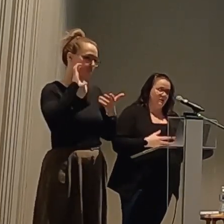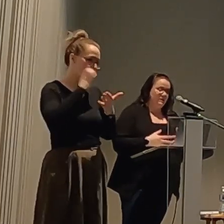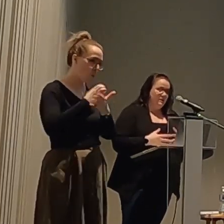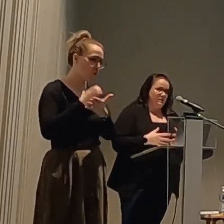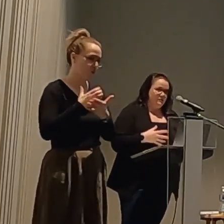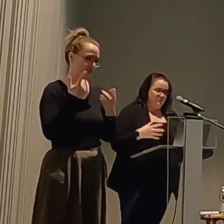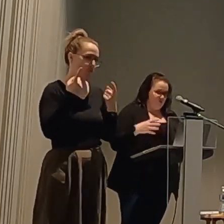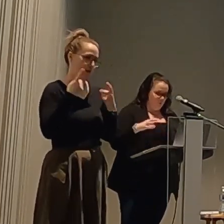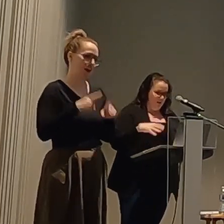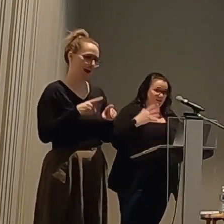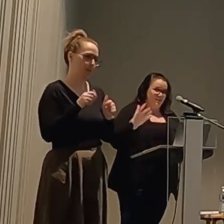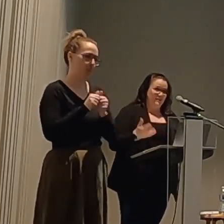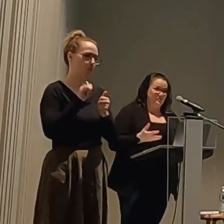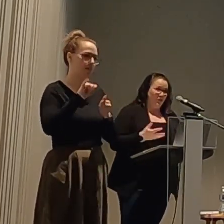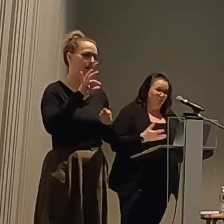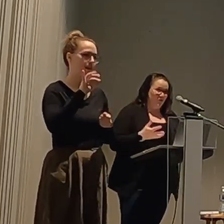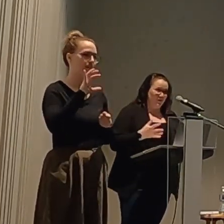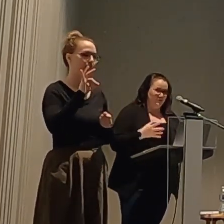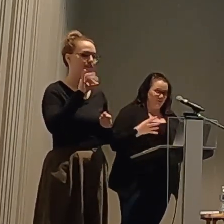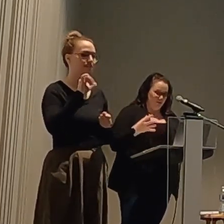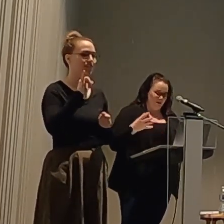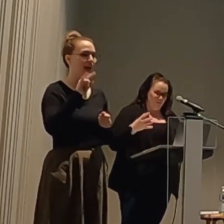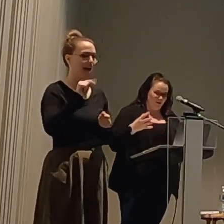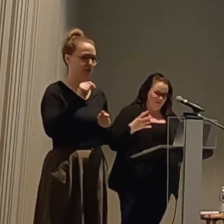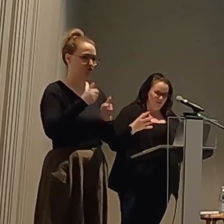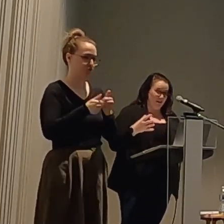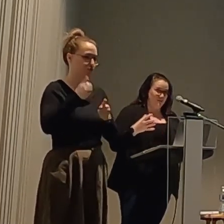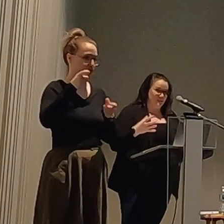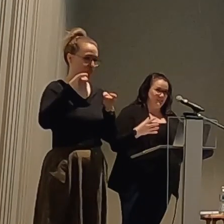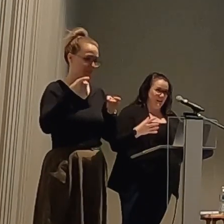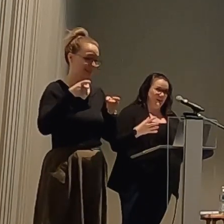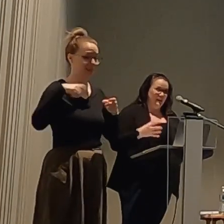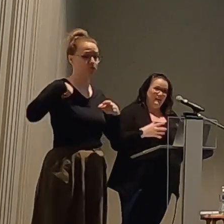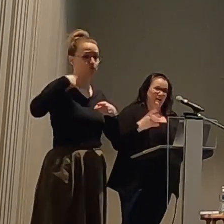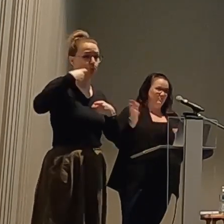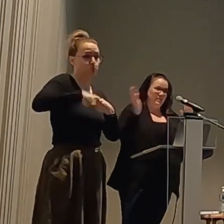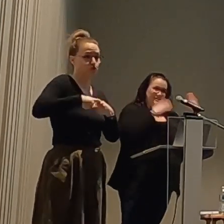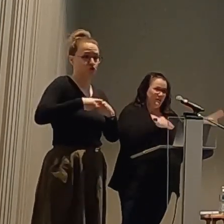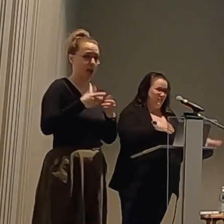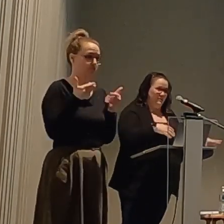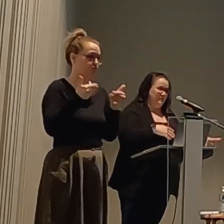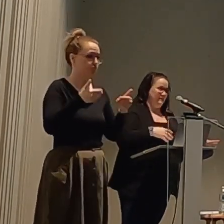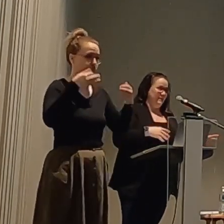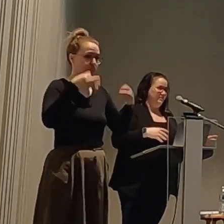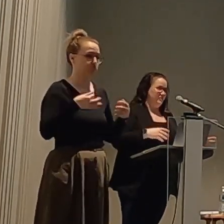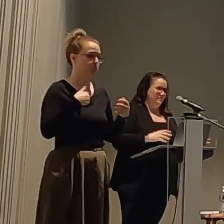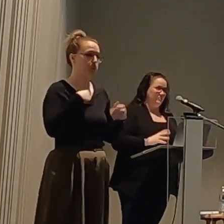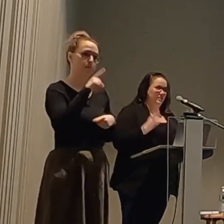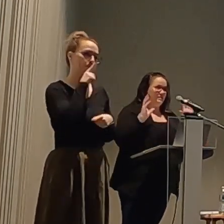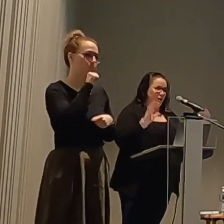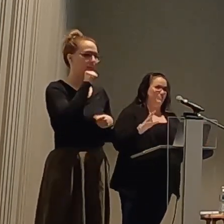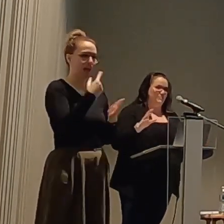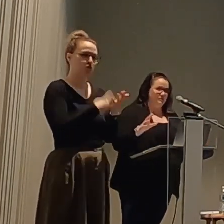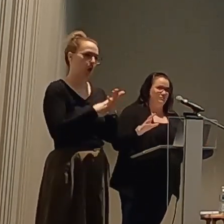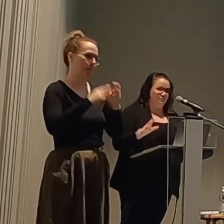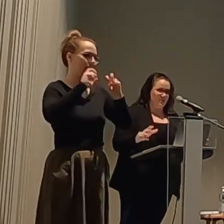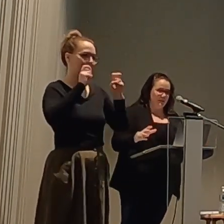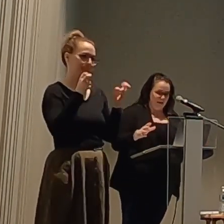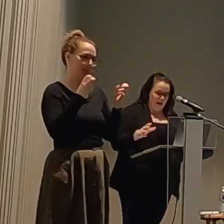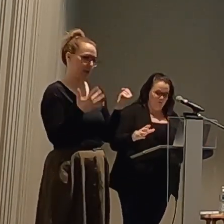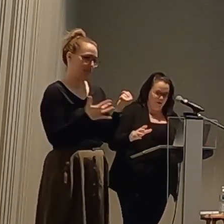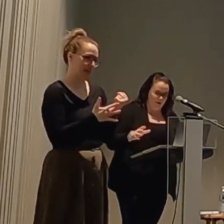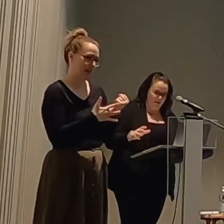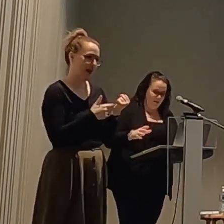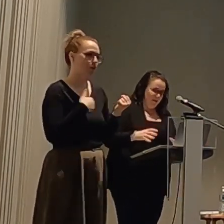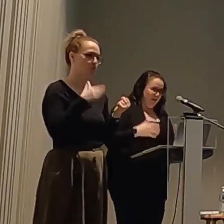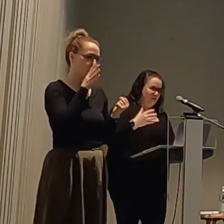was doing. So Spain kind of as a whole took it upon themselves to say, all right, we're not talking about technology, we're going to talk about what's